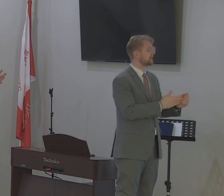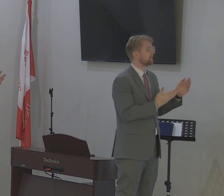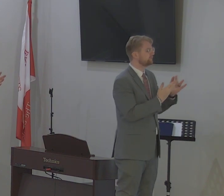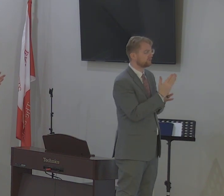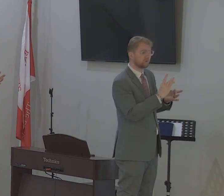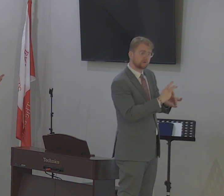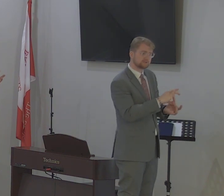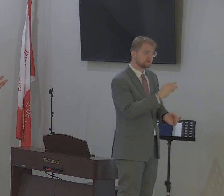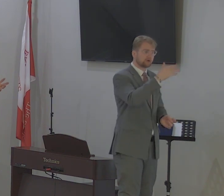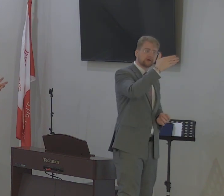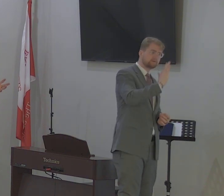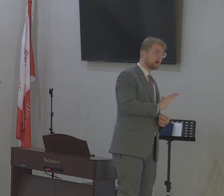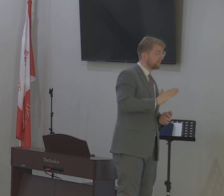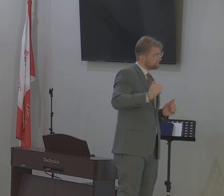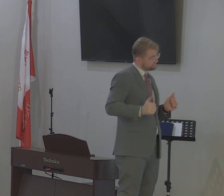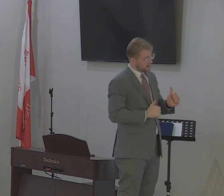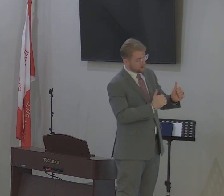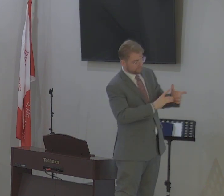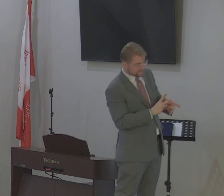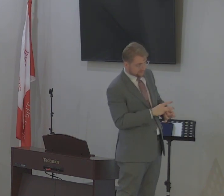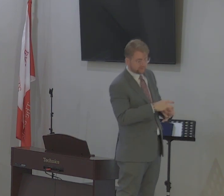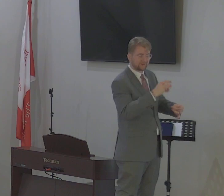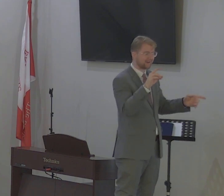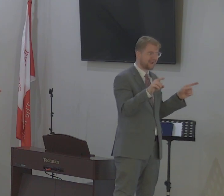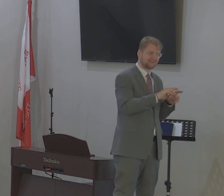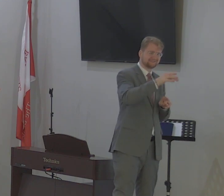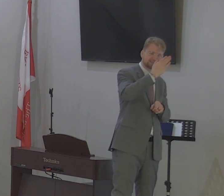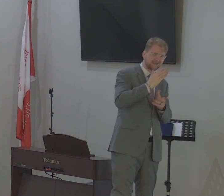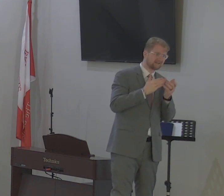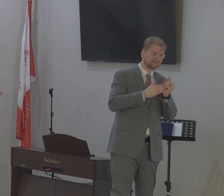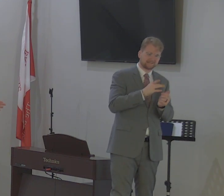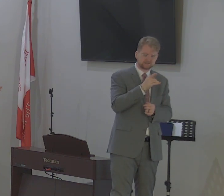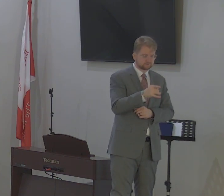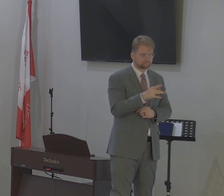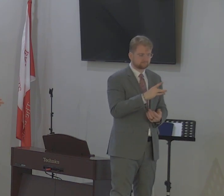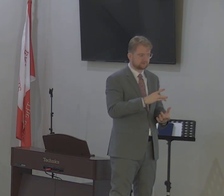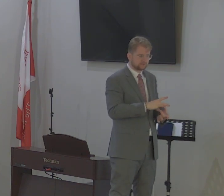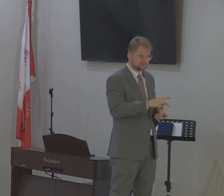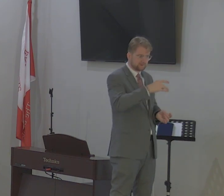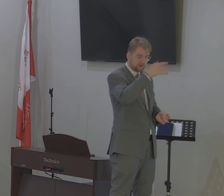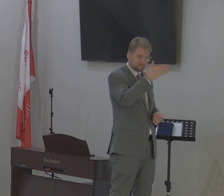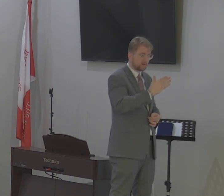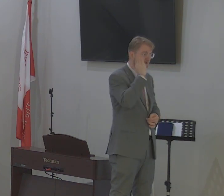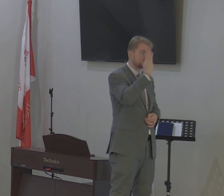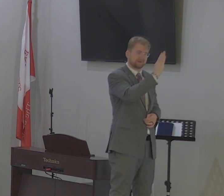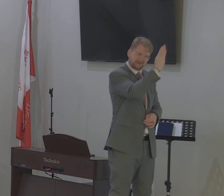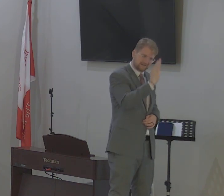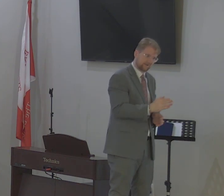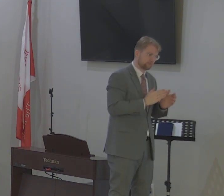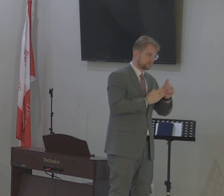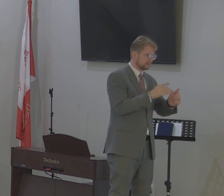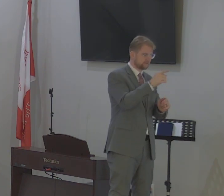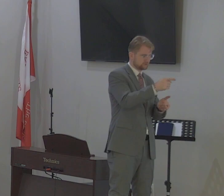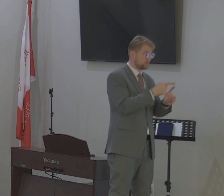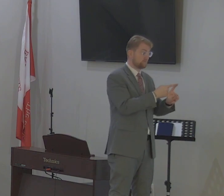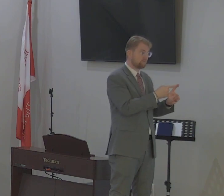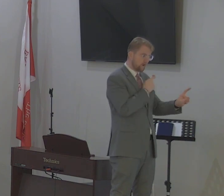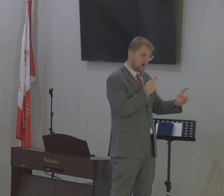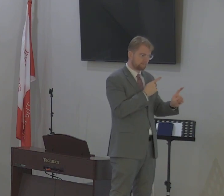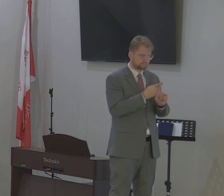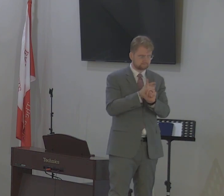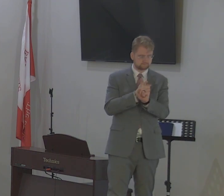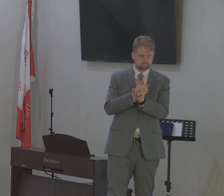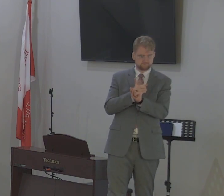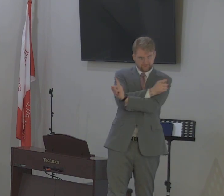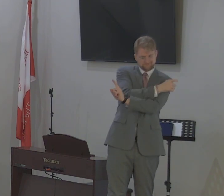leads you. That's hocus pocus, just letting you know that. The Spirit of God will never lead you astray from the Word of God. It